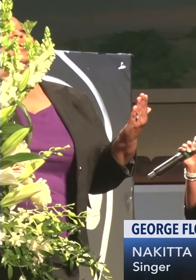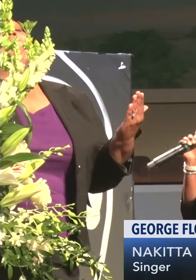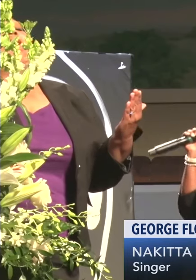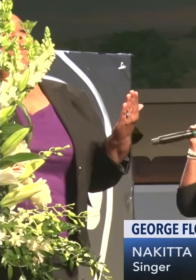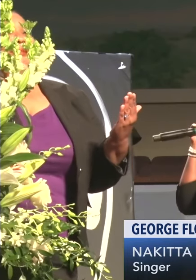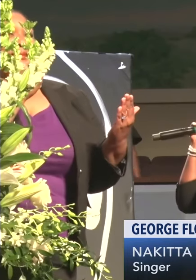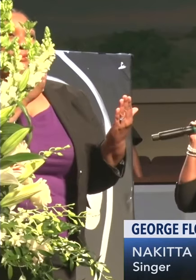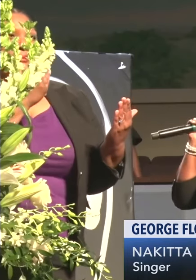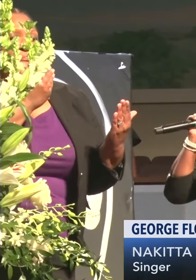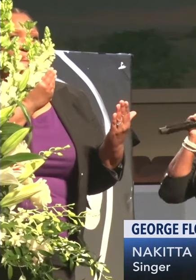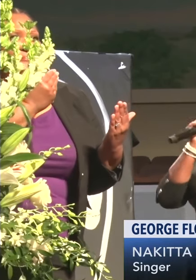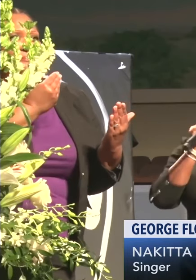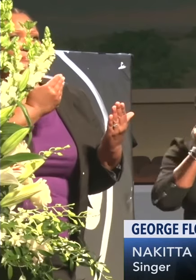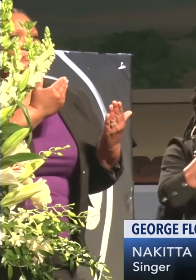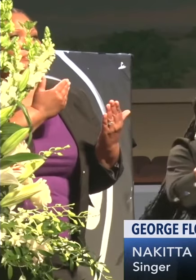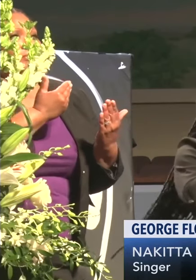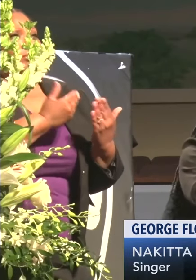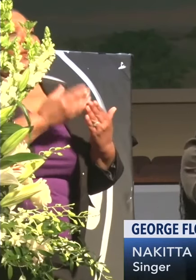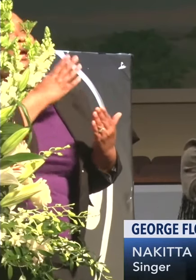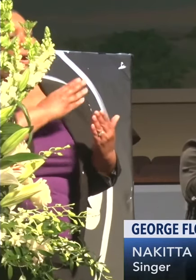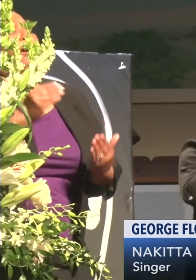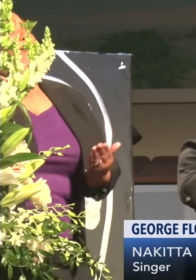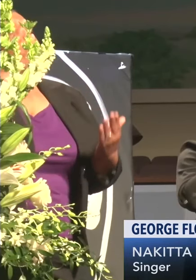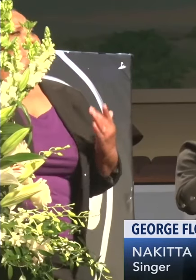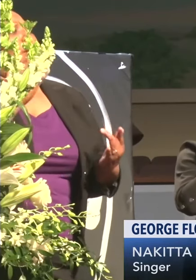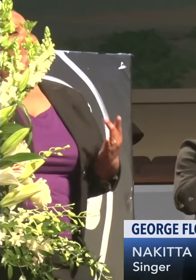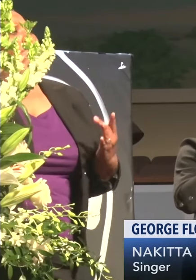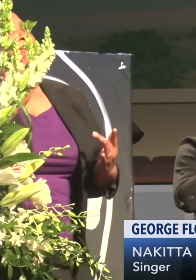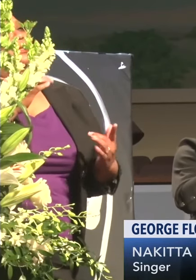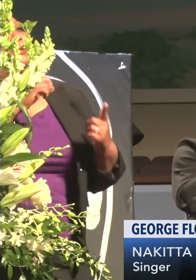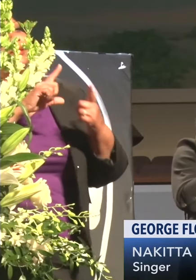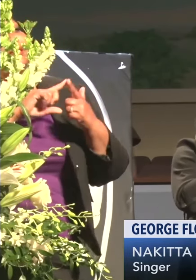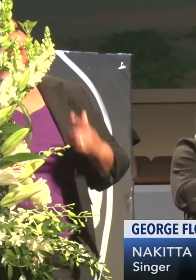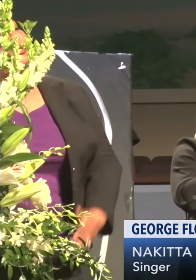your goodness. and your mercy.